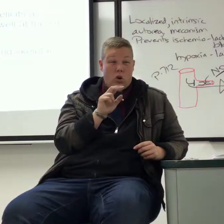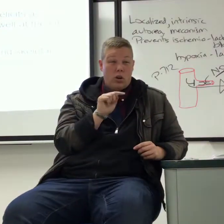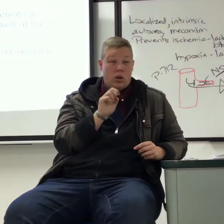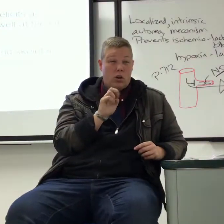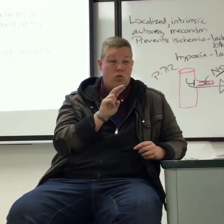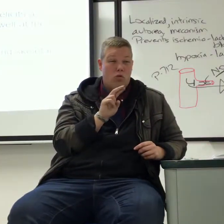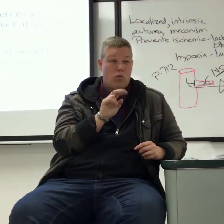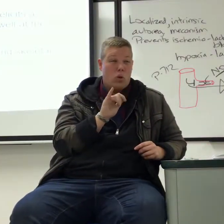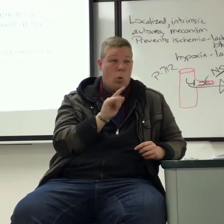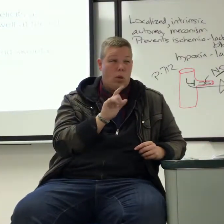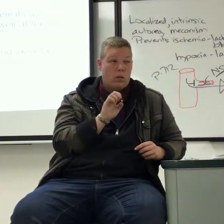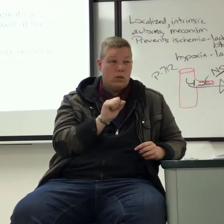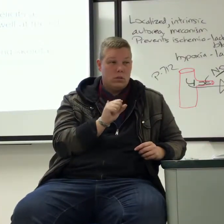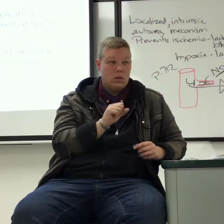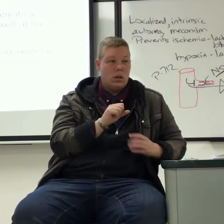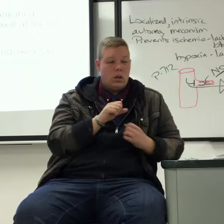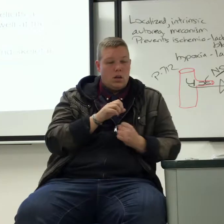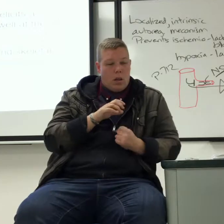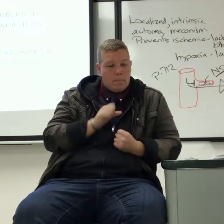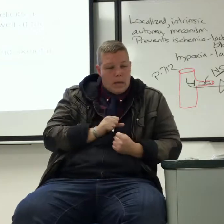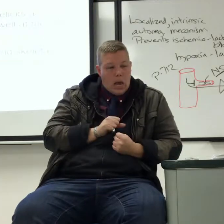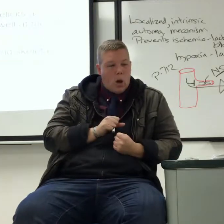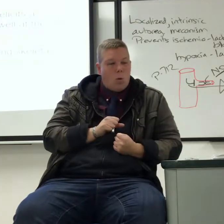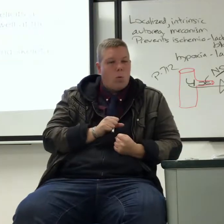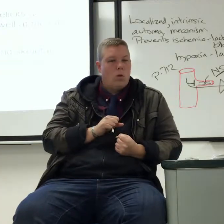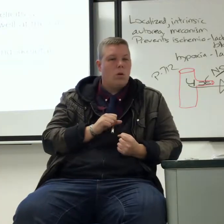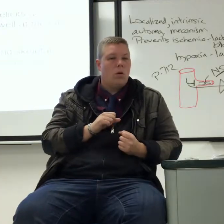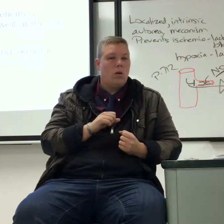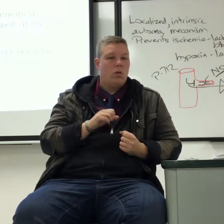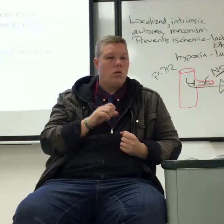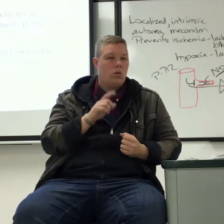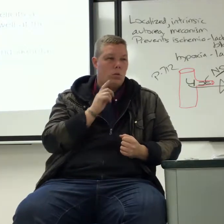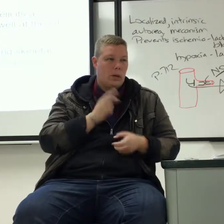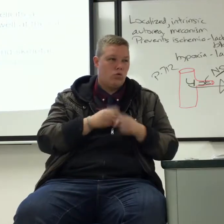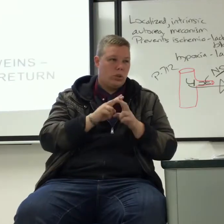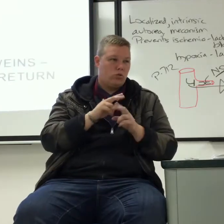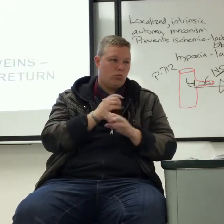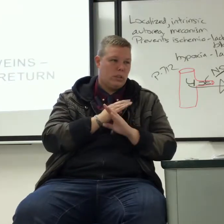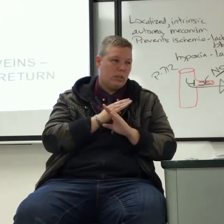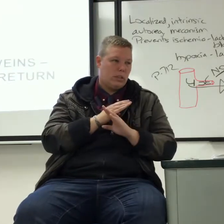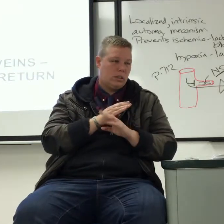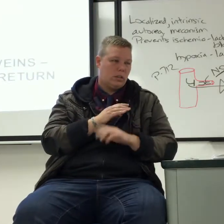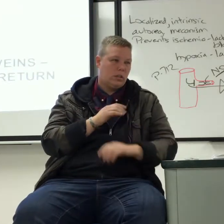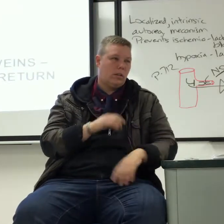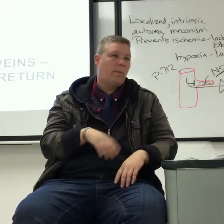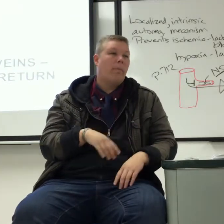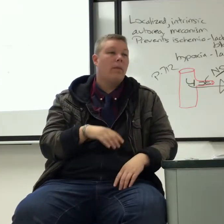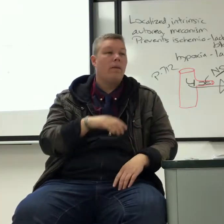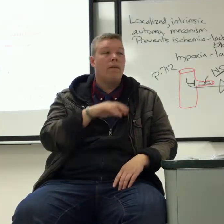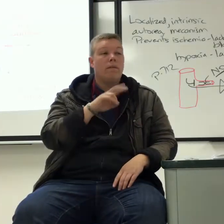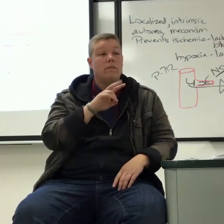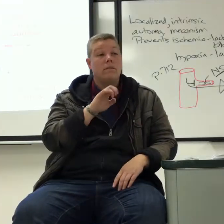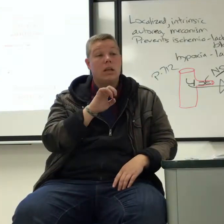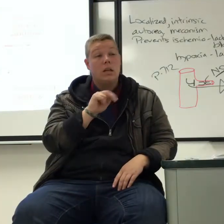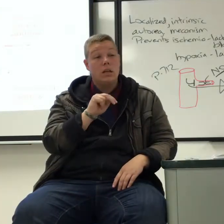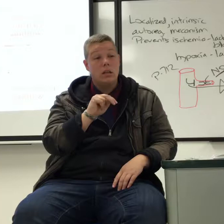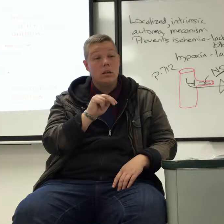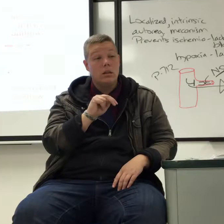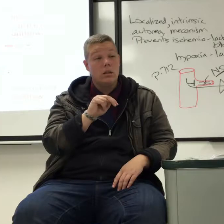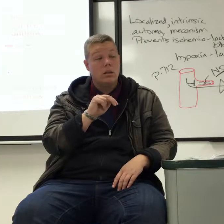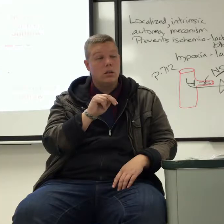clamp down, increase resistance. That's the basic idea. So venules and small veins, they increase venous return